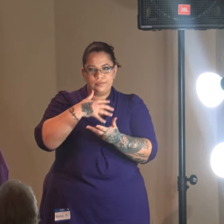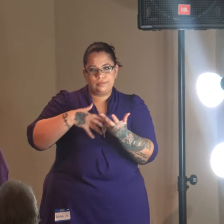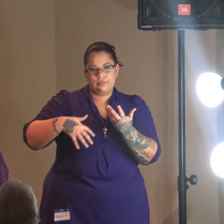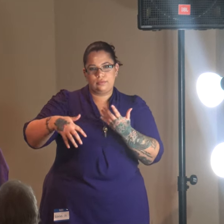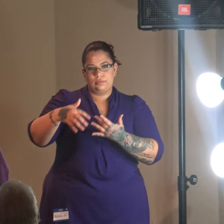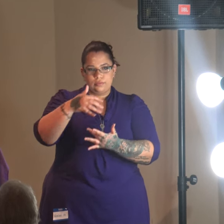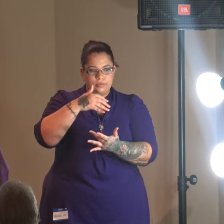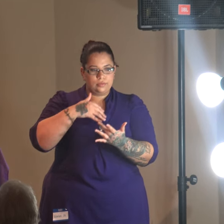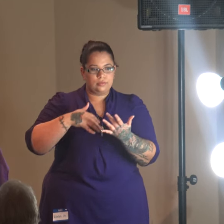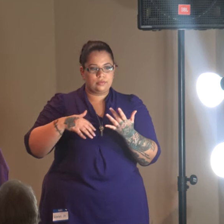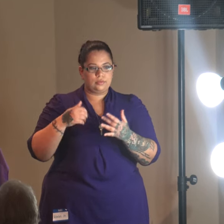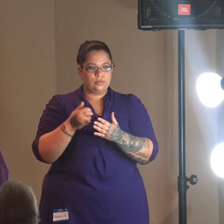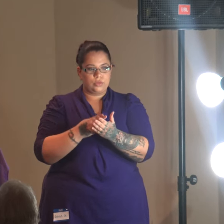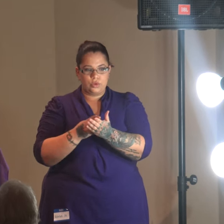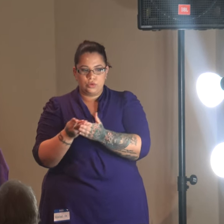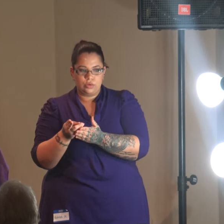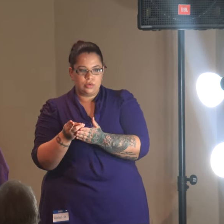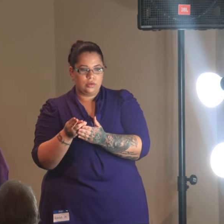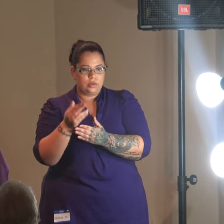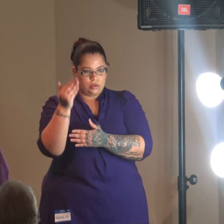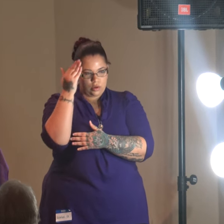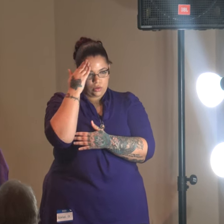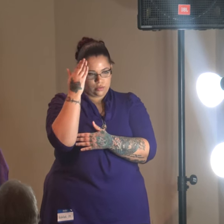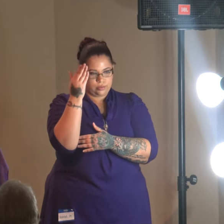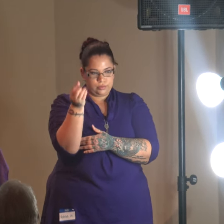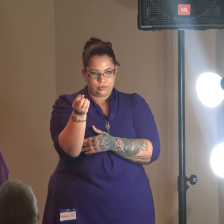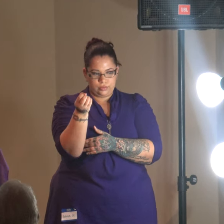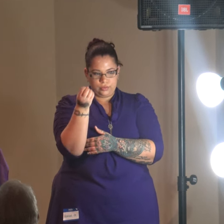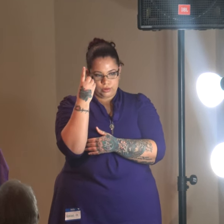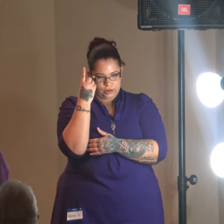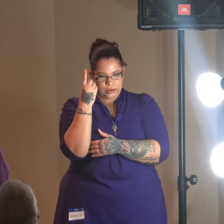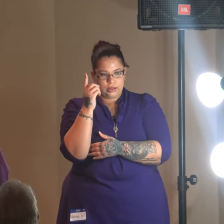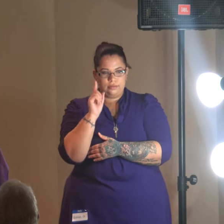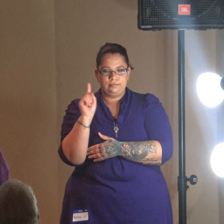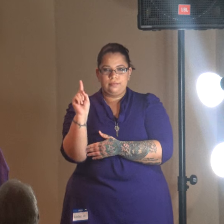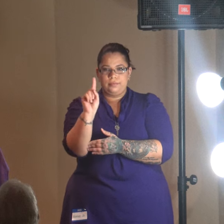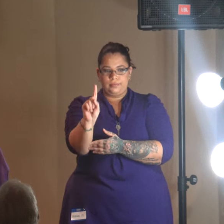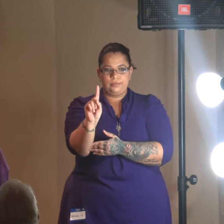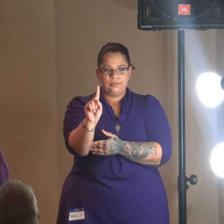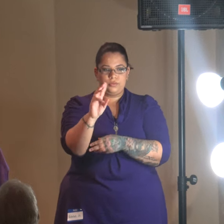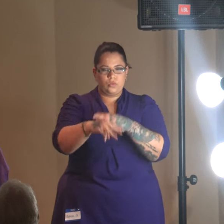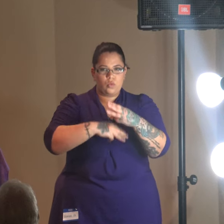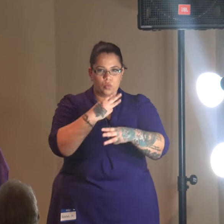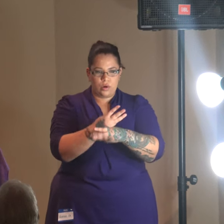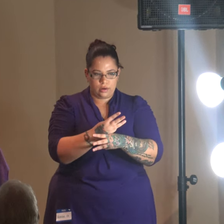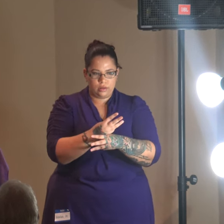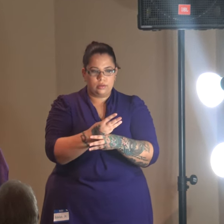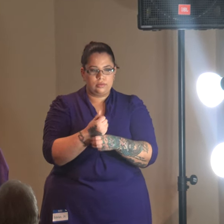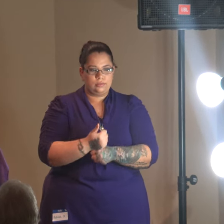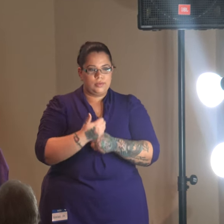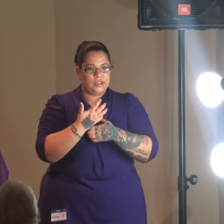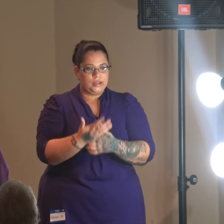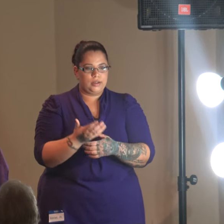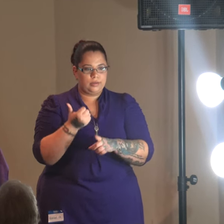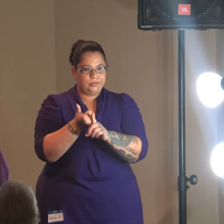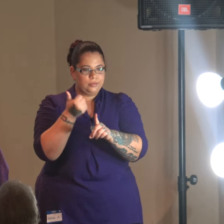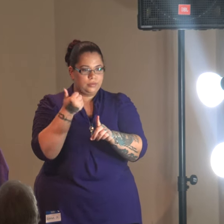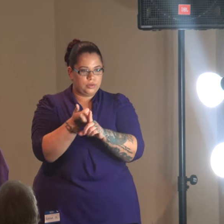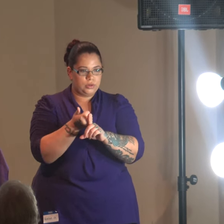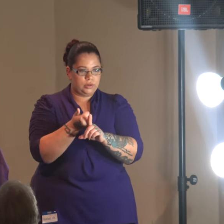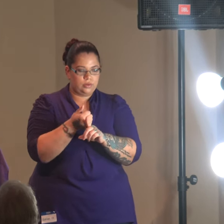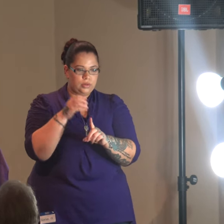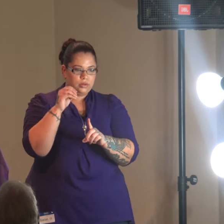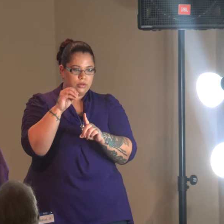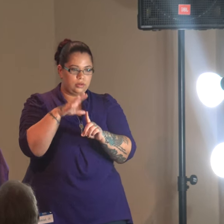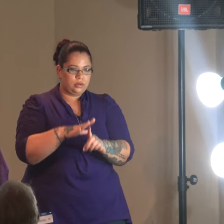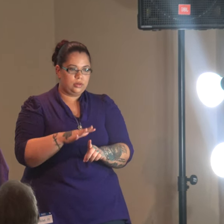truth, takes this knowing out into the world and shares it so freely just by the way they shine their light, that each person